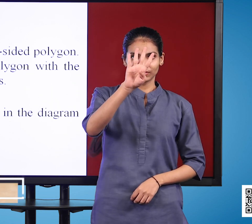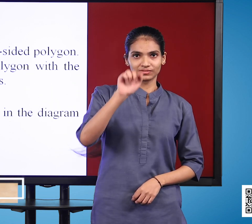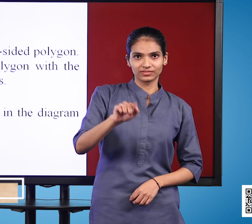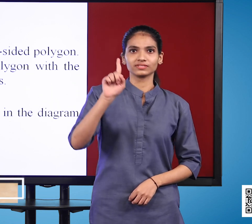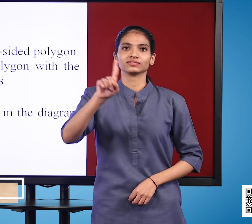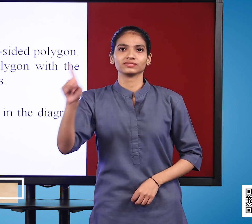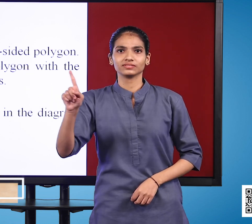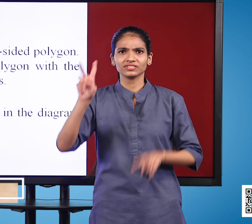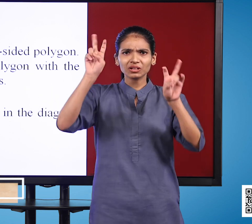4.11